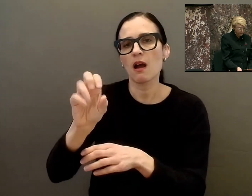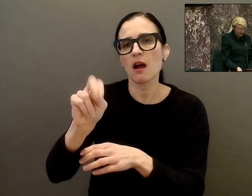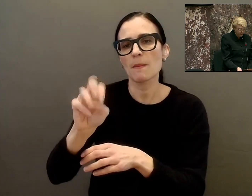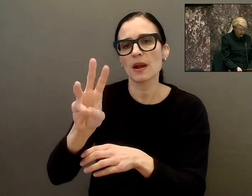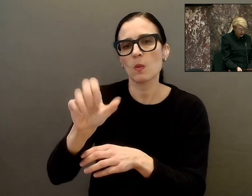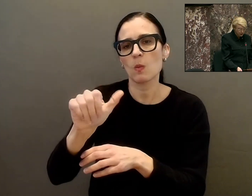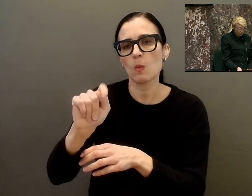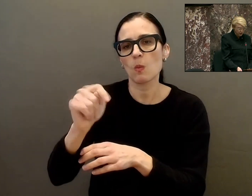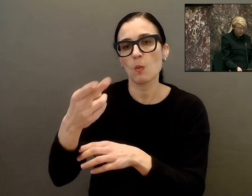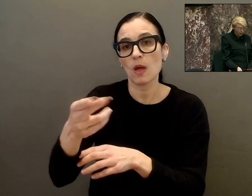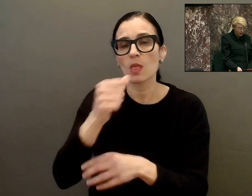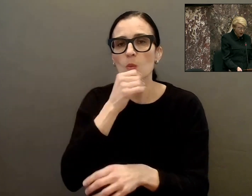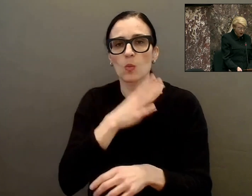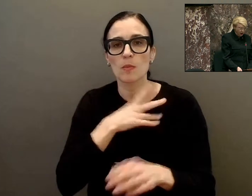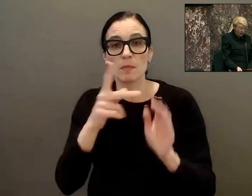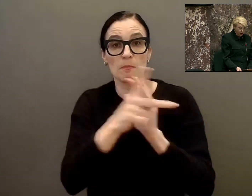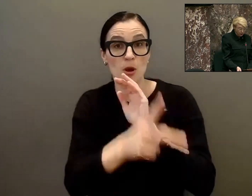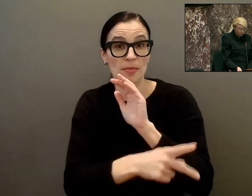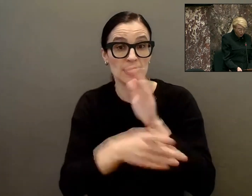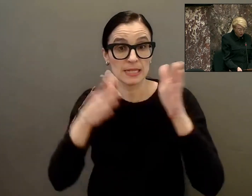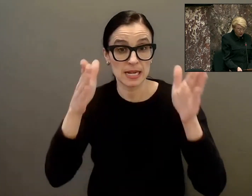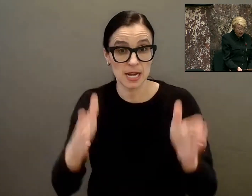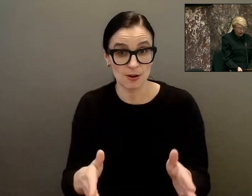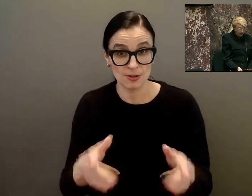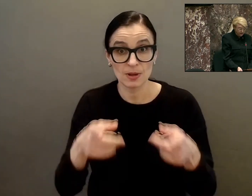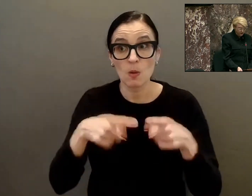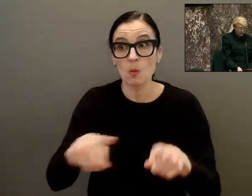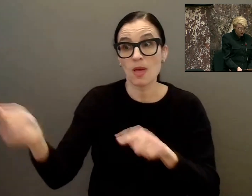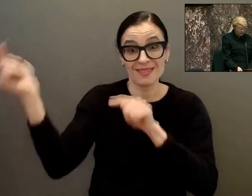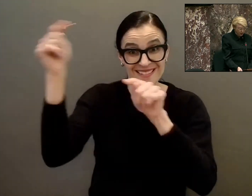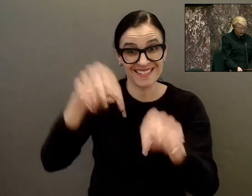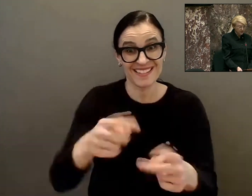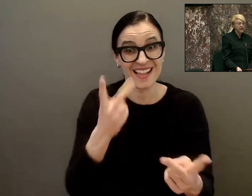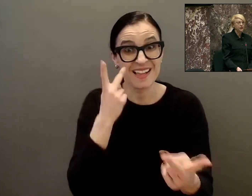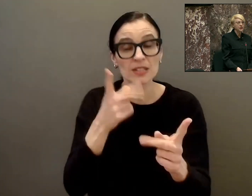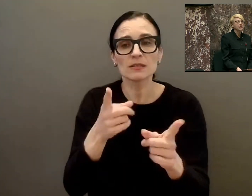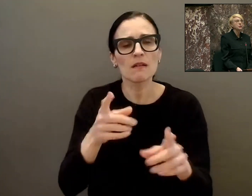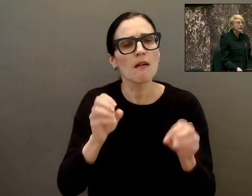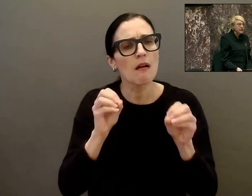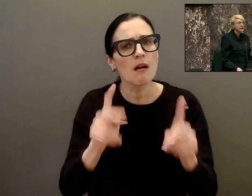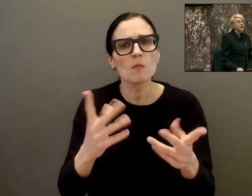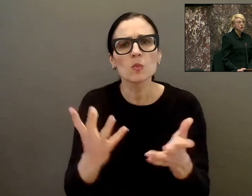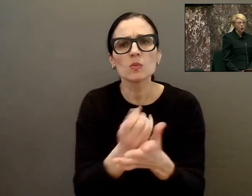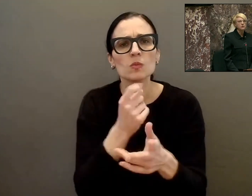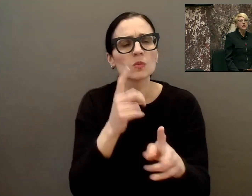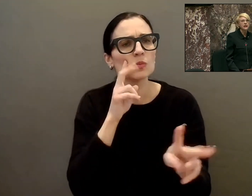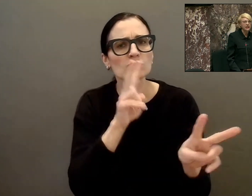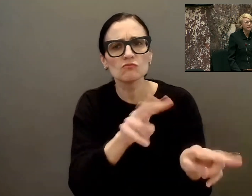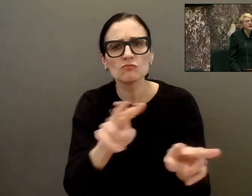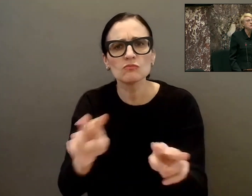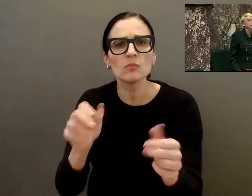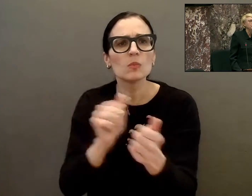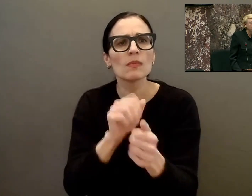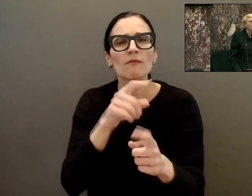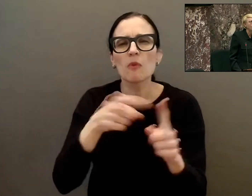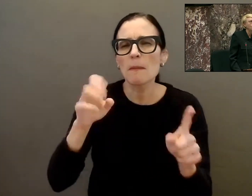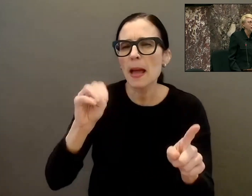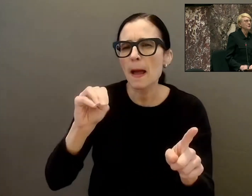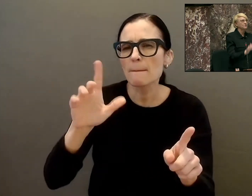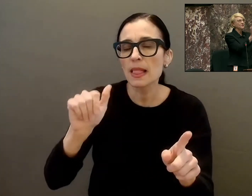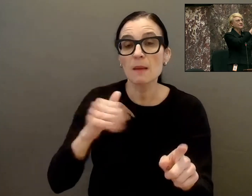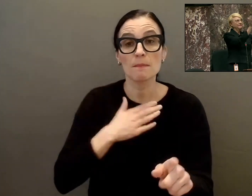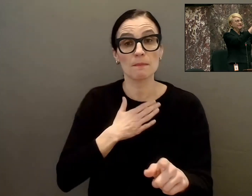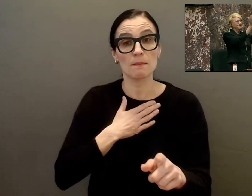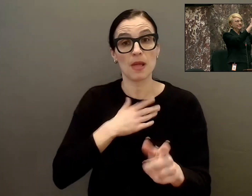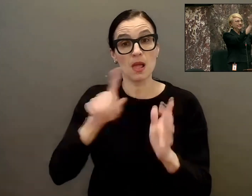women MLAs to learn about our role and life as women parliamentarians. Please join me in giving them a very warm